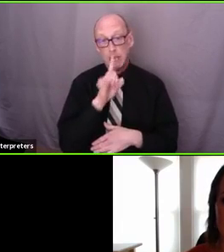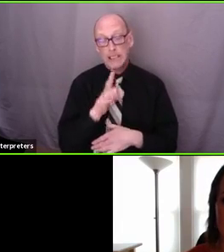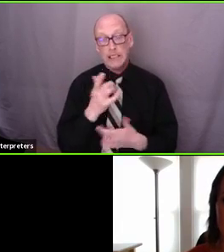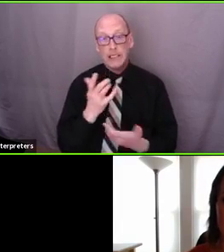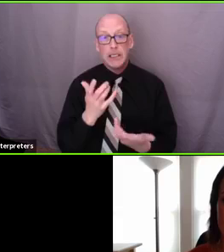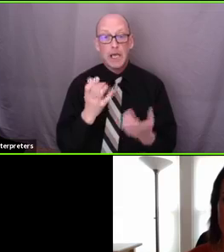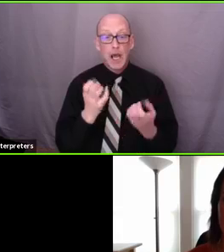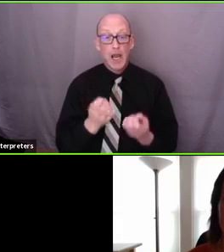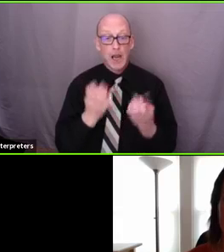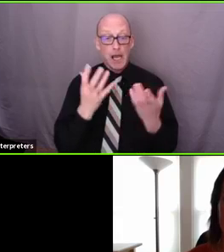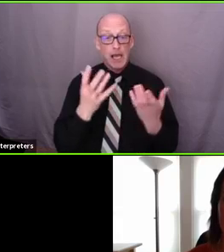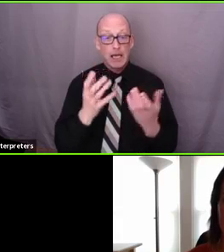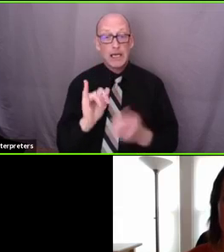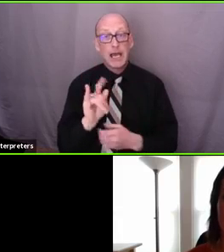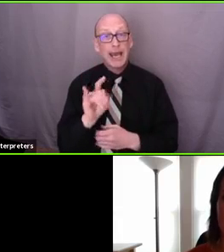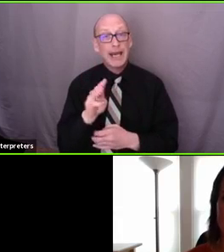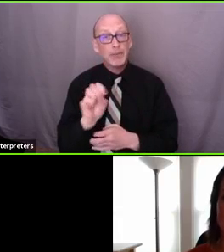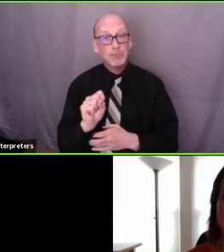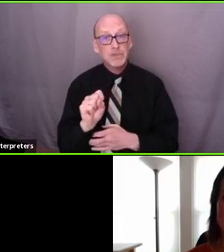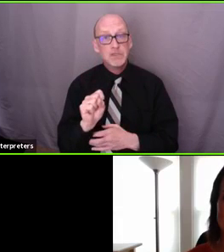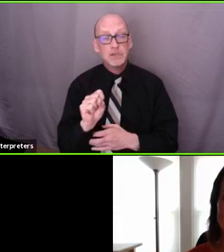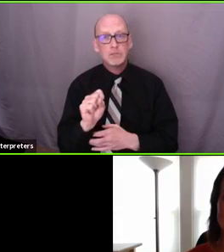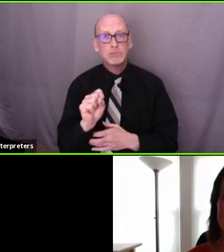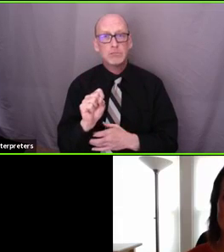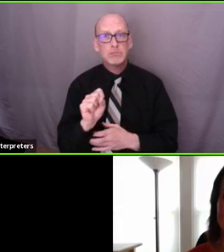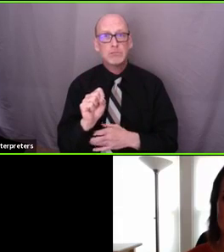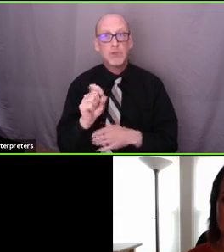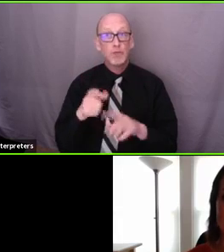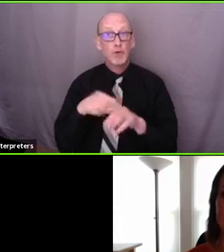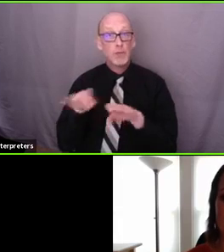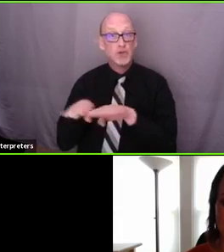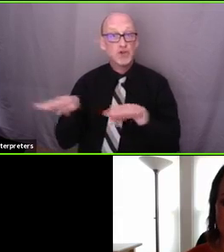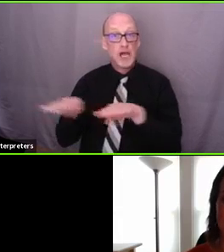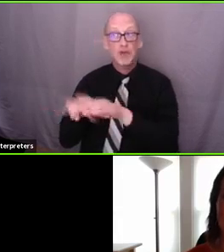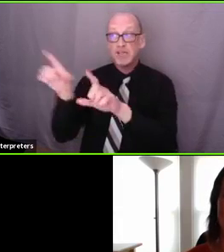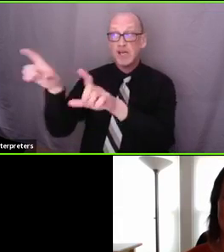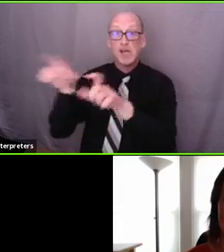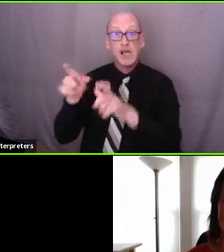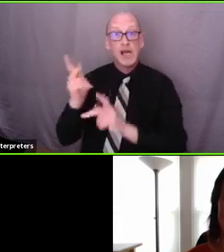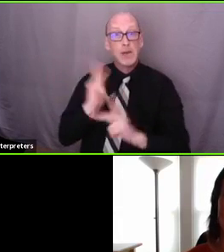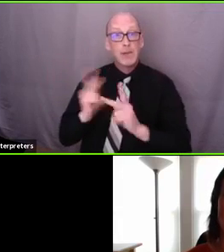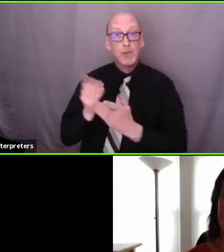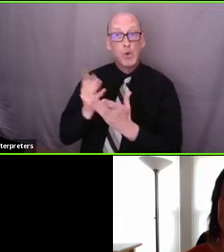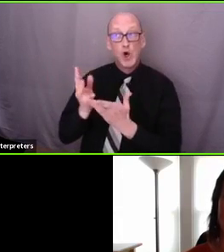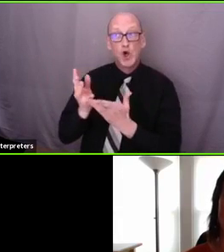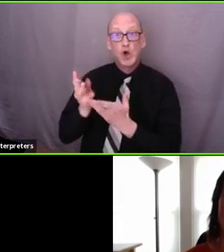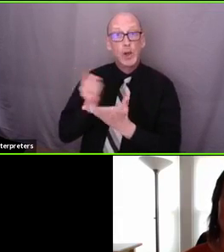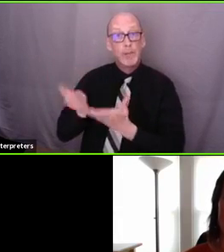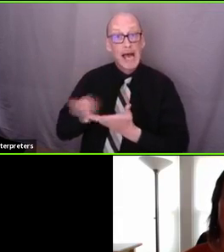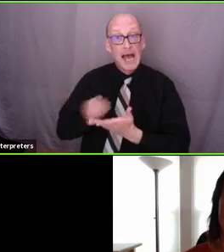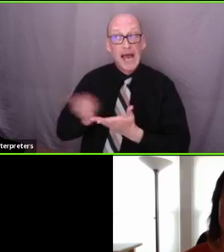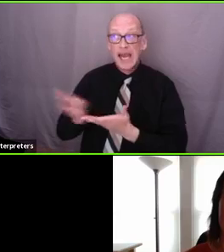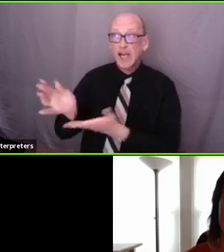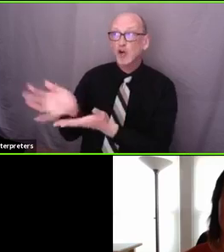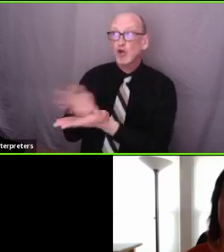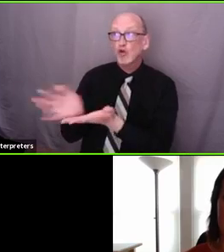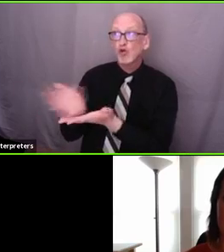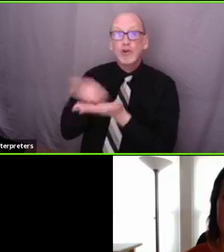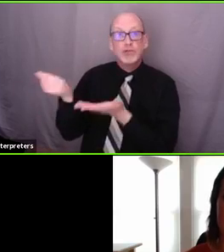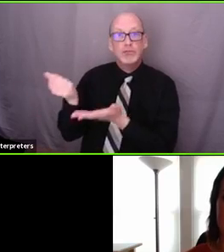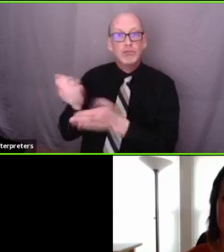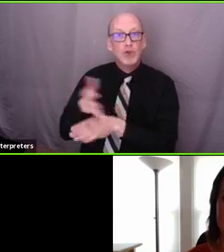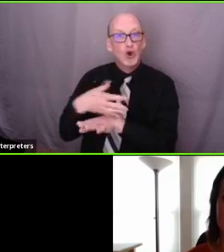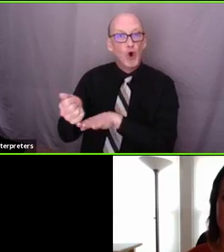lot of those items were off the shelves. People were buying them up, and it was really difficult to find them. So some of